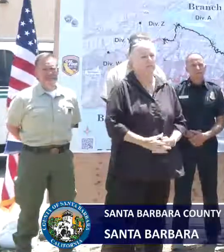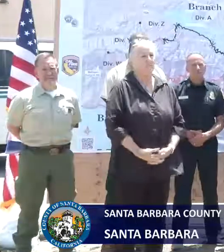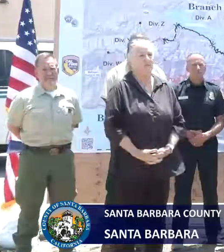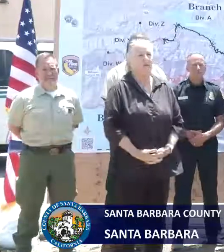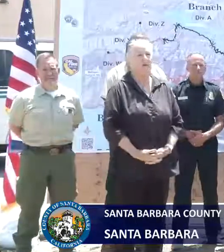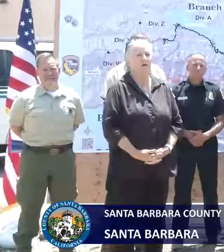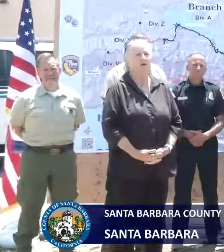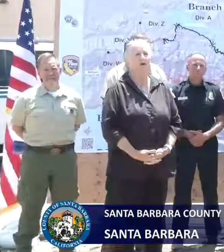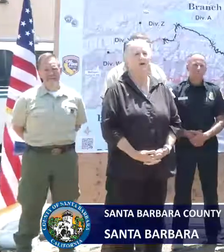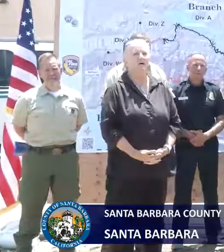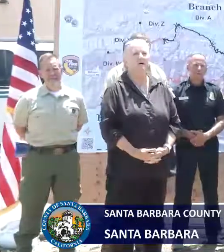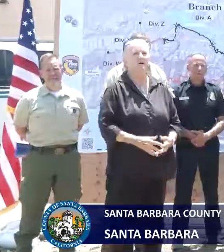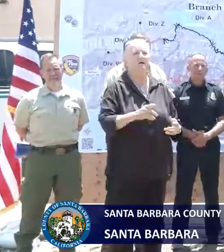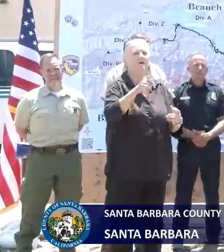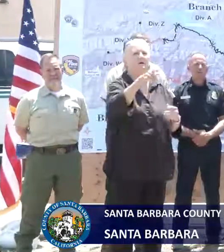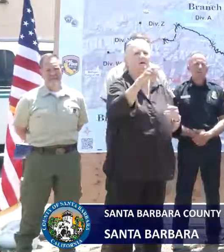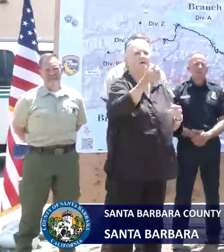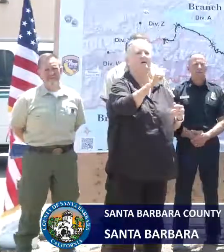Sir?